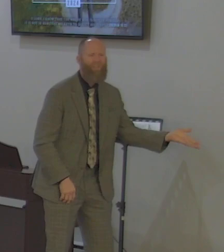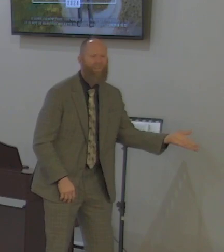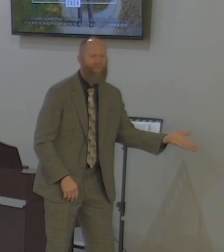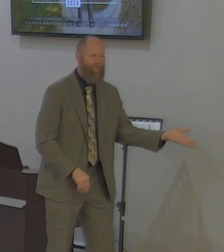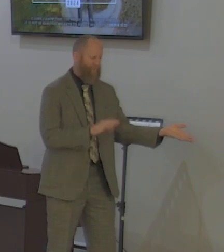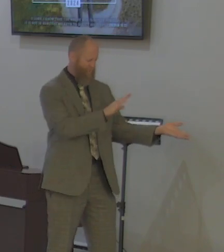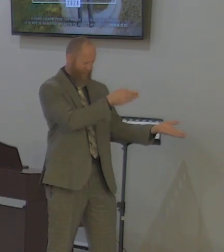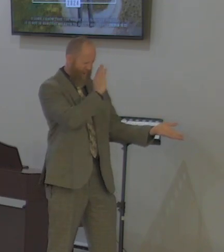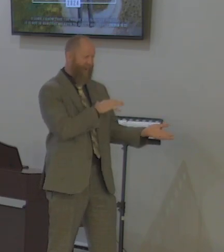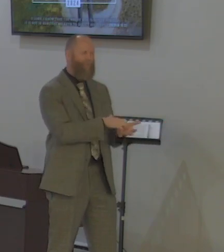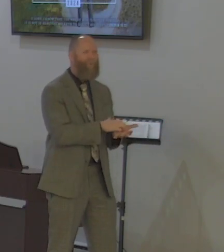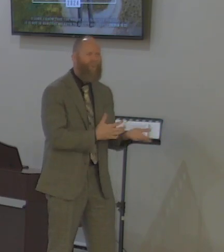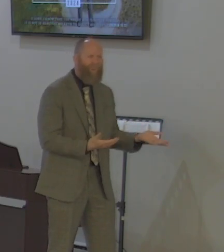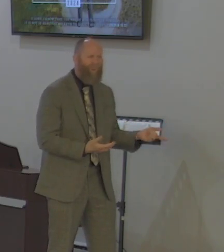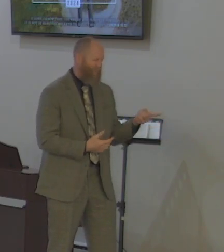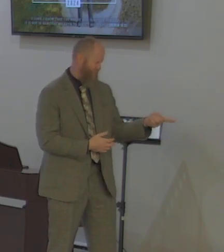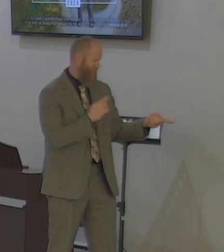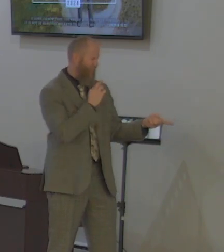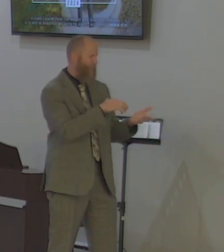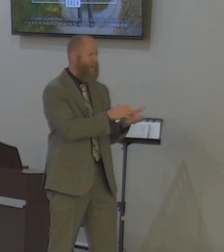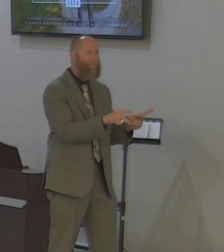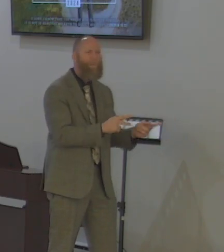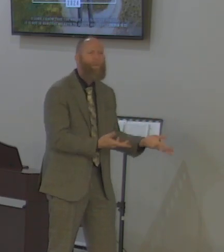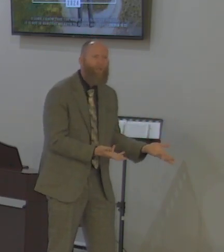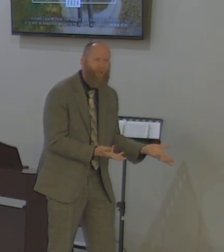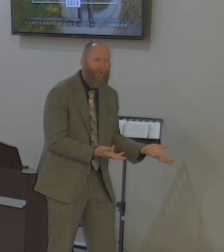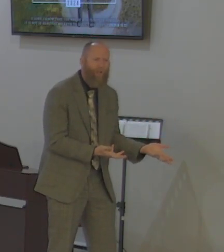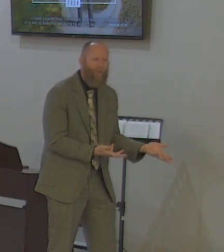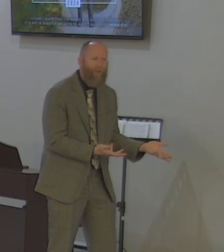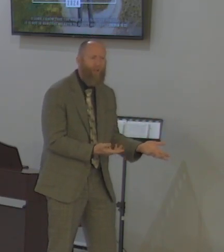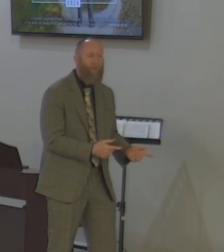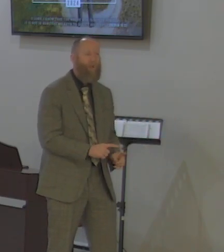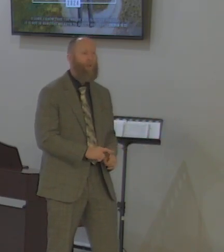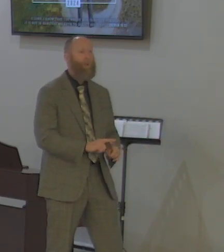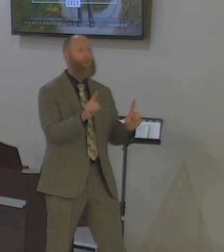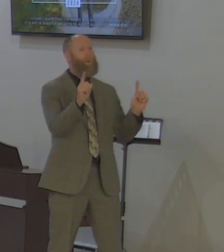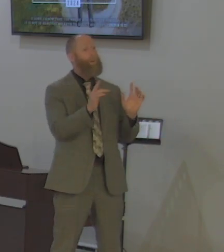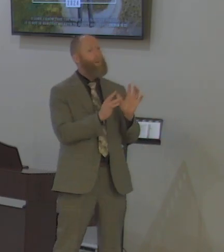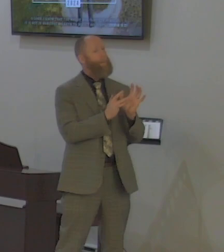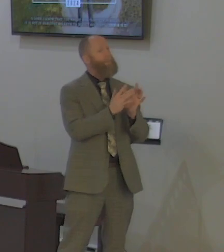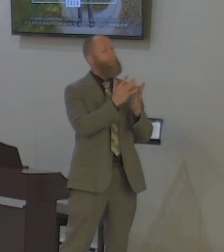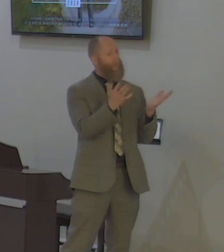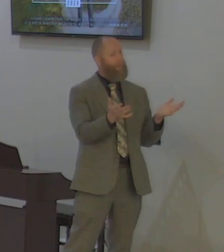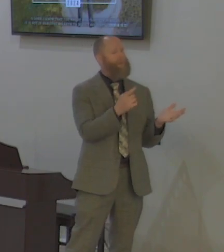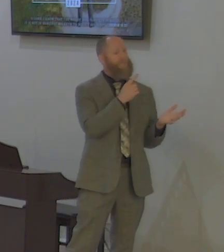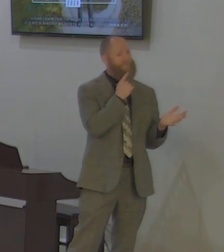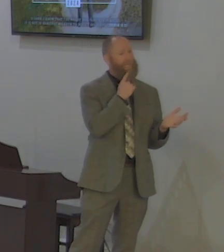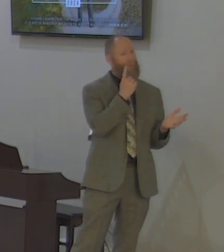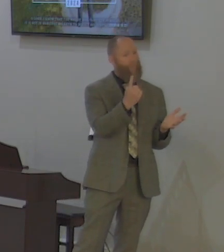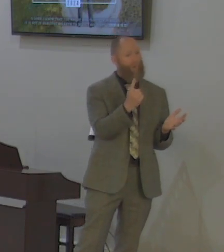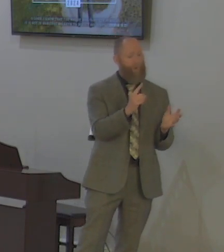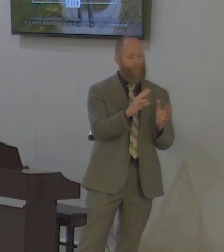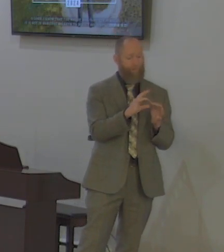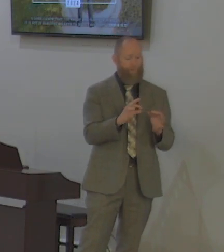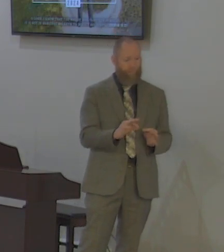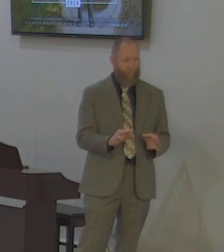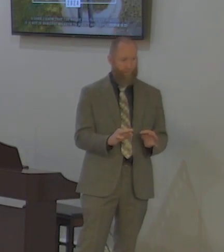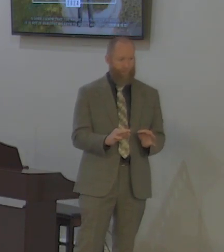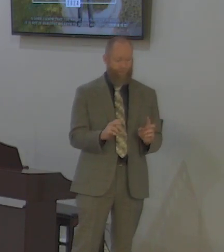enough. But it's the last phrase that I just want you to look at for a moment. Because they